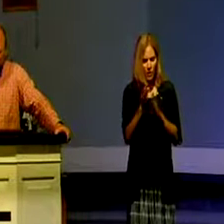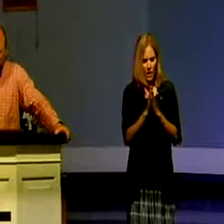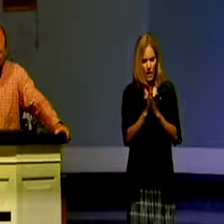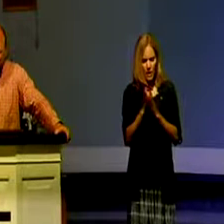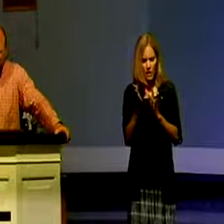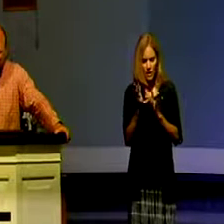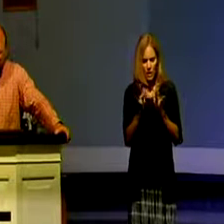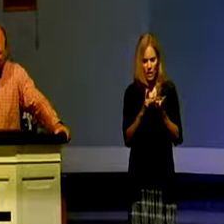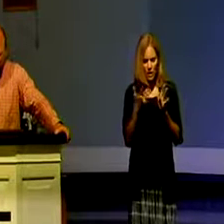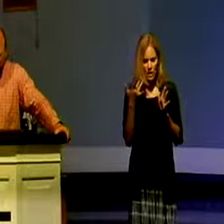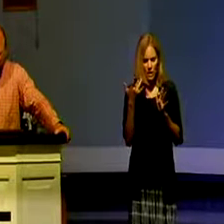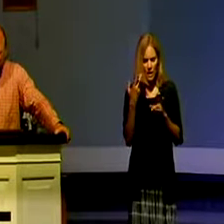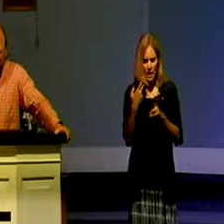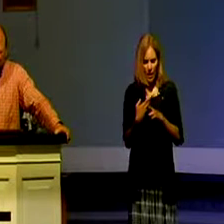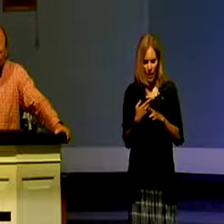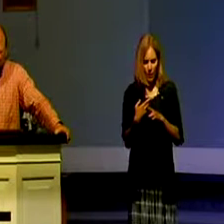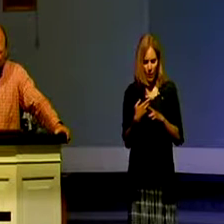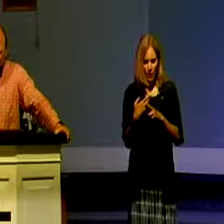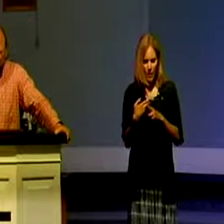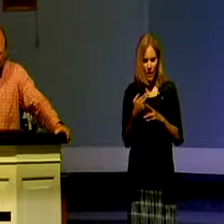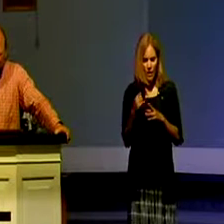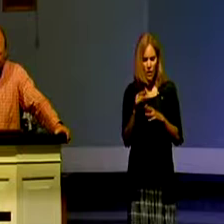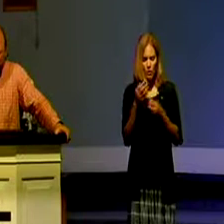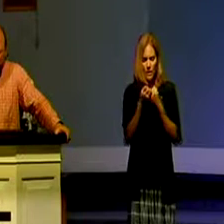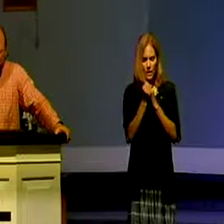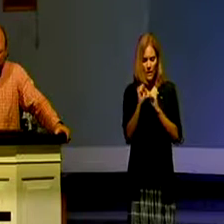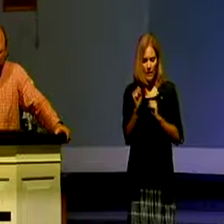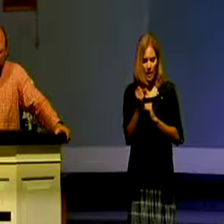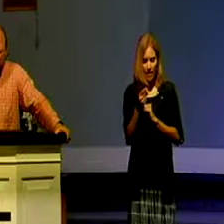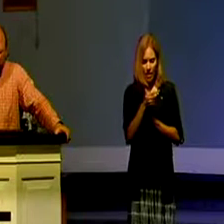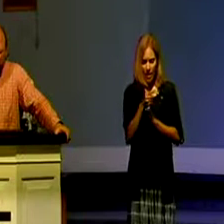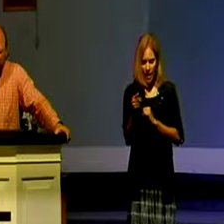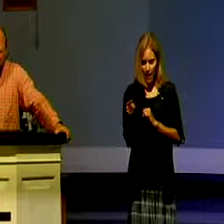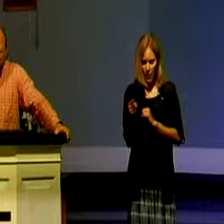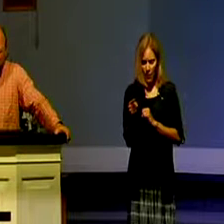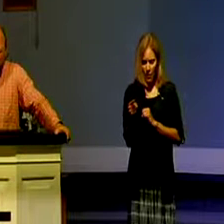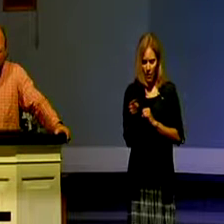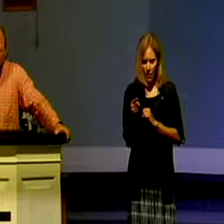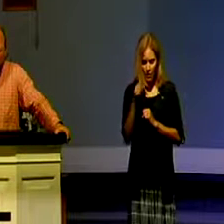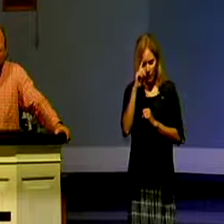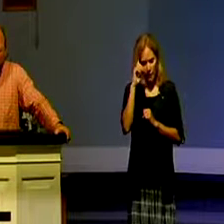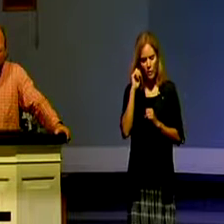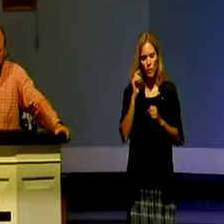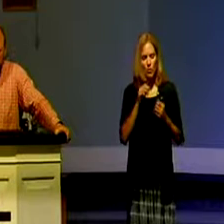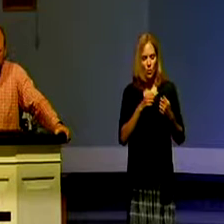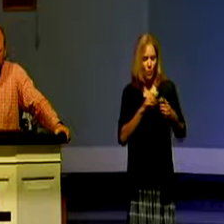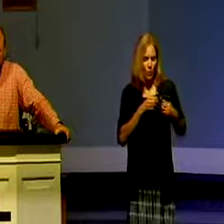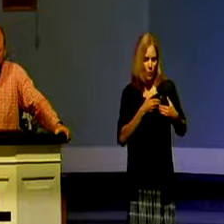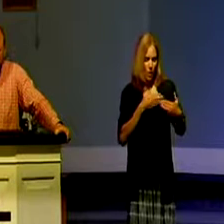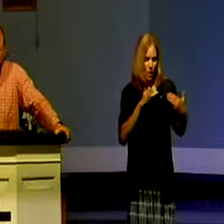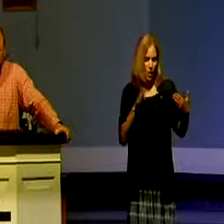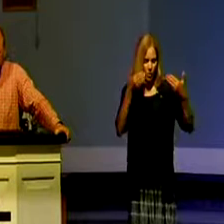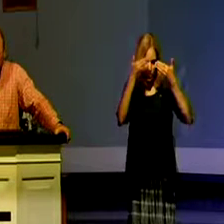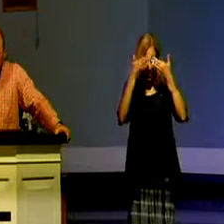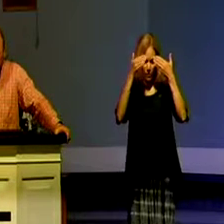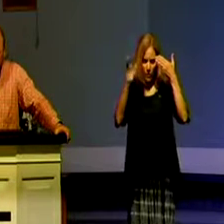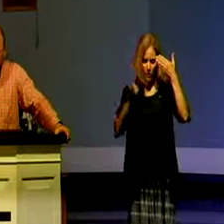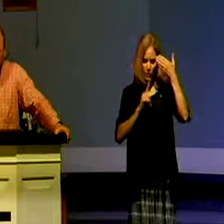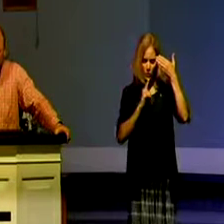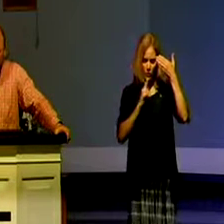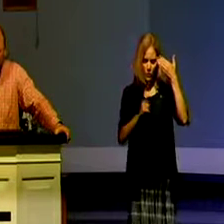in Jesus' name that you would save them, that you would open their hearts and minds to